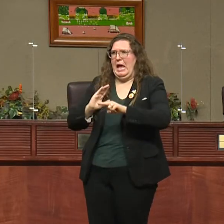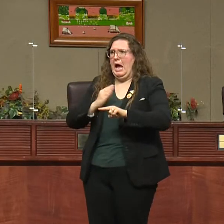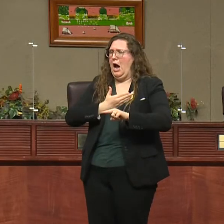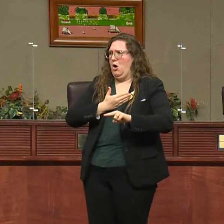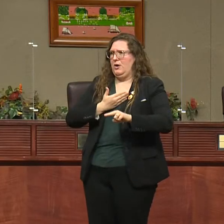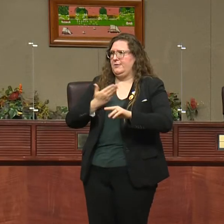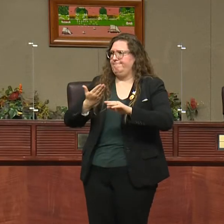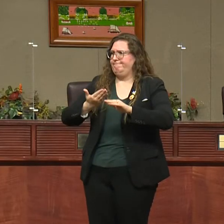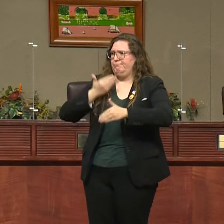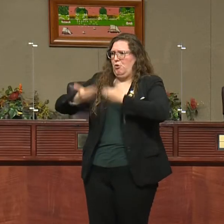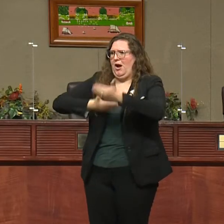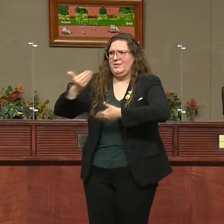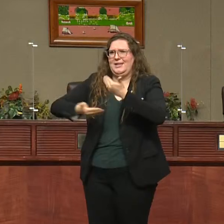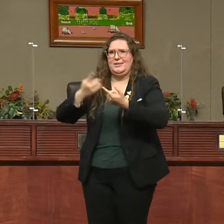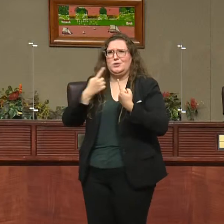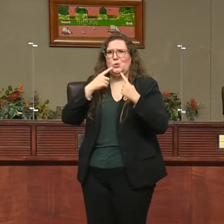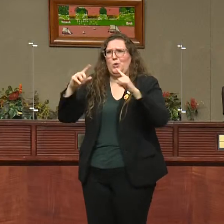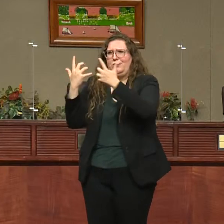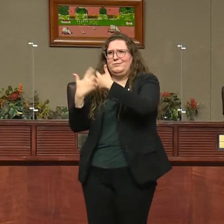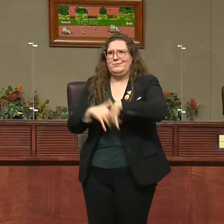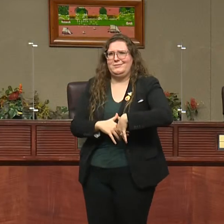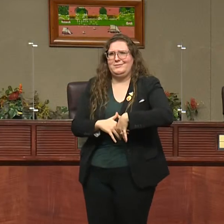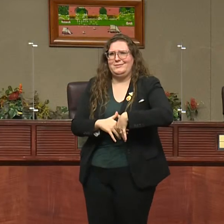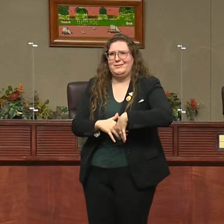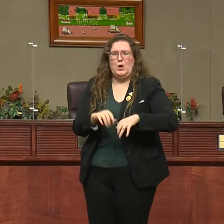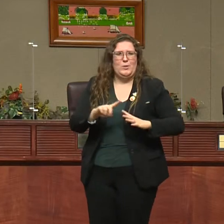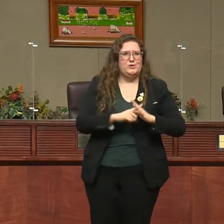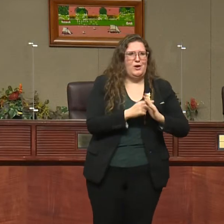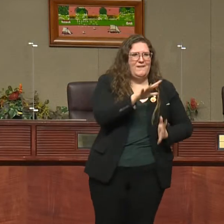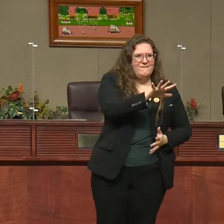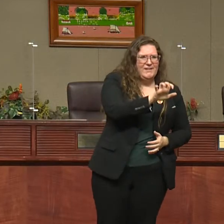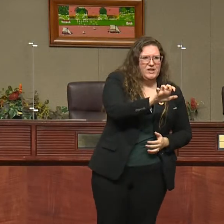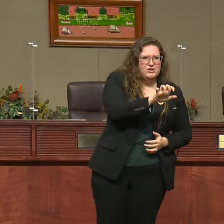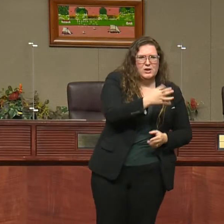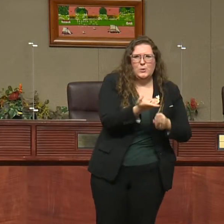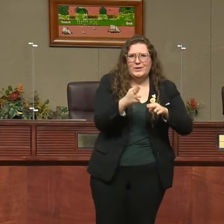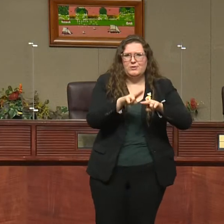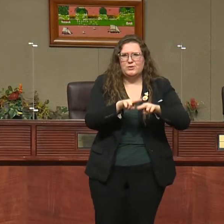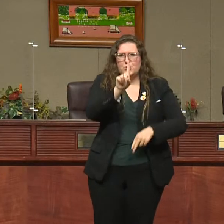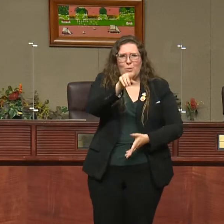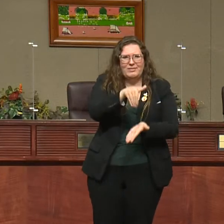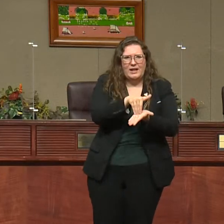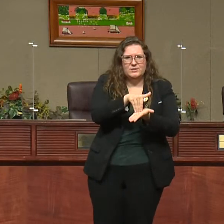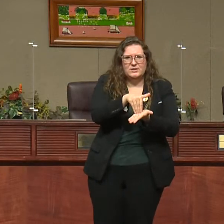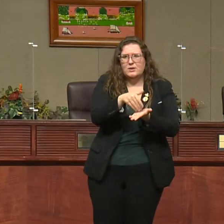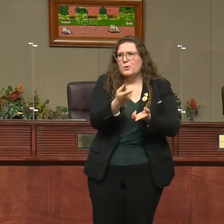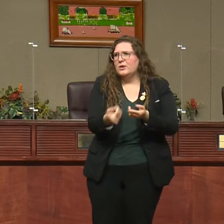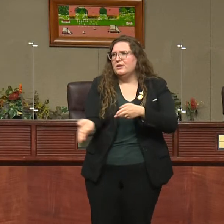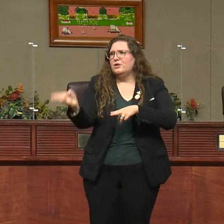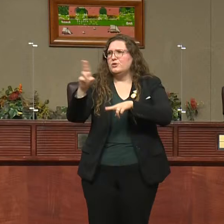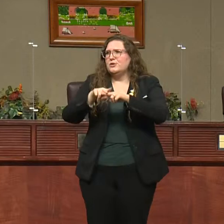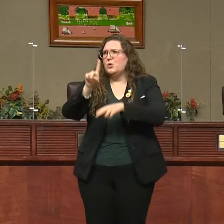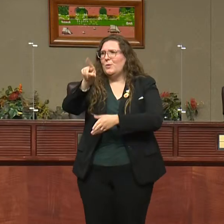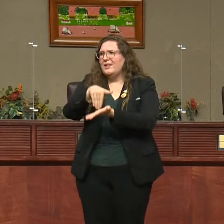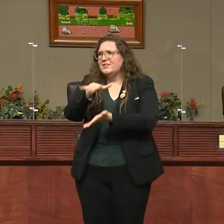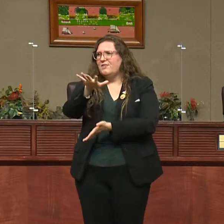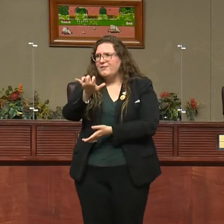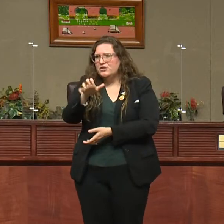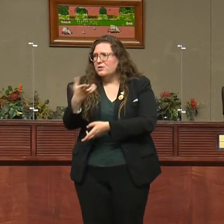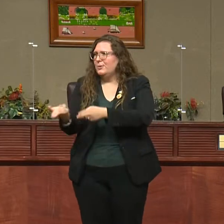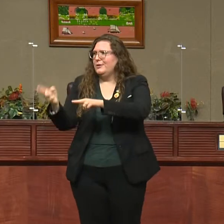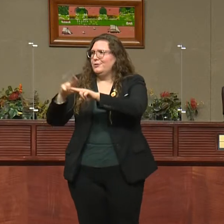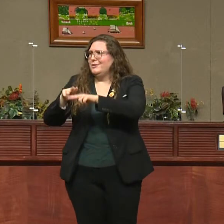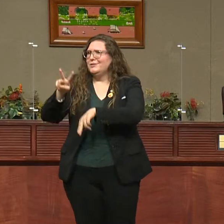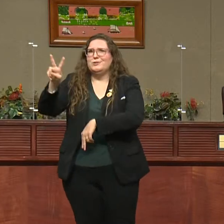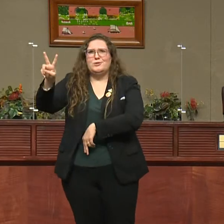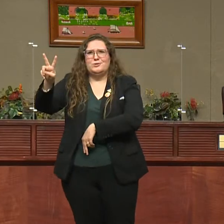but we are starting 500. We increased to 1,000. We went to 15. We went to 2,000. We went to 25,